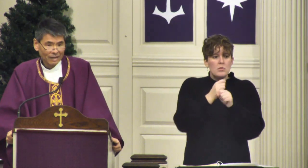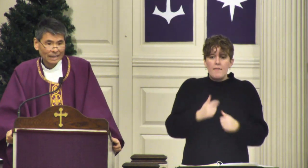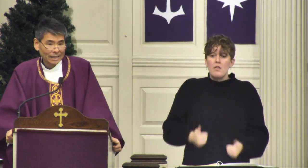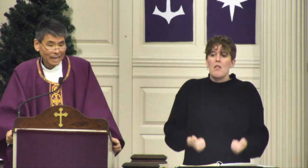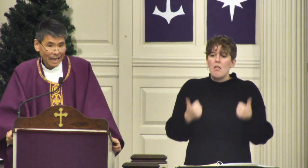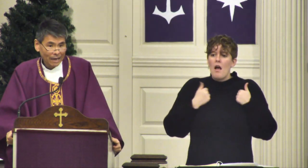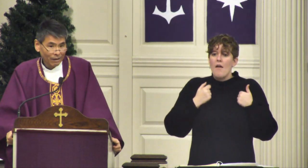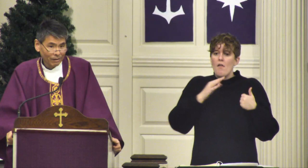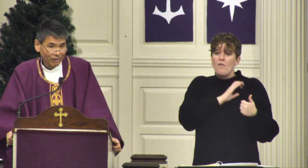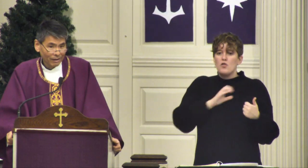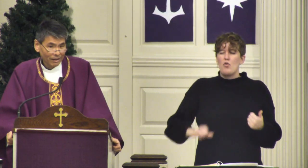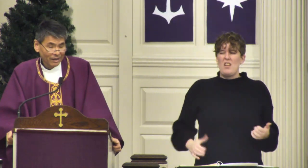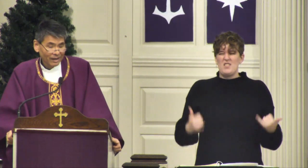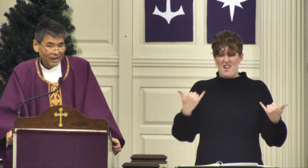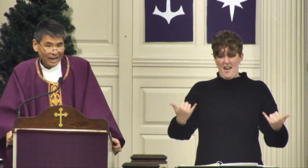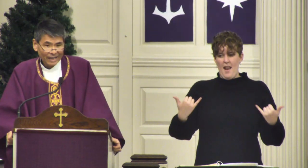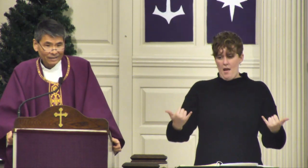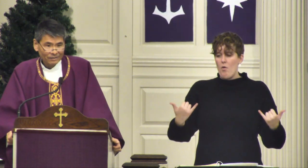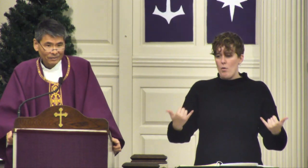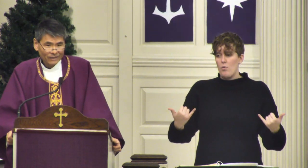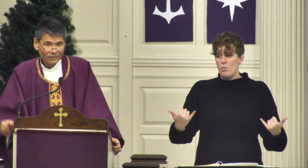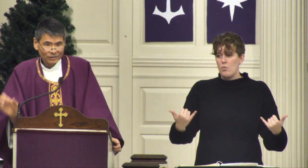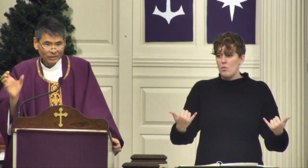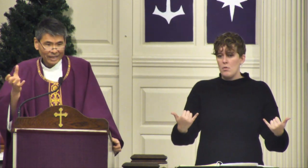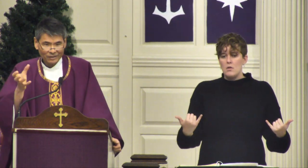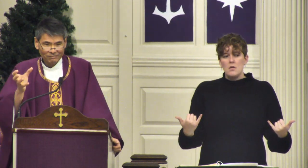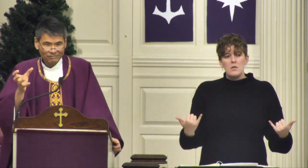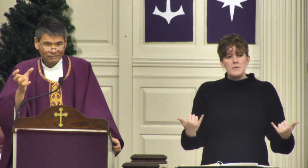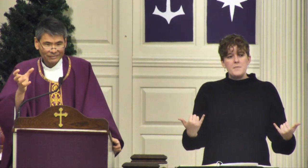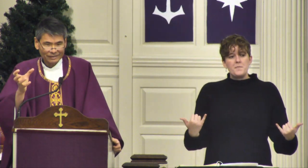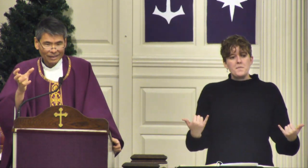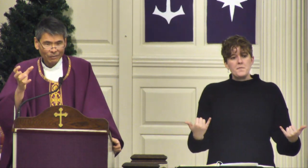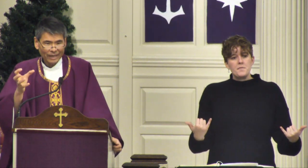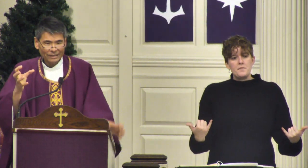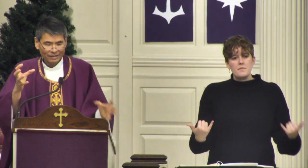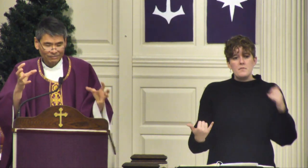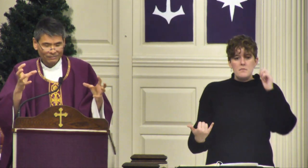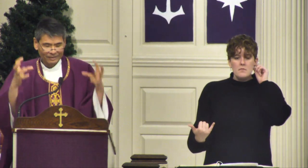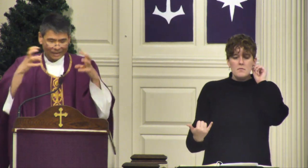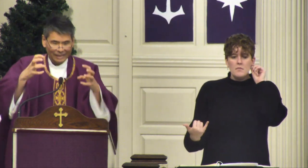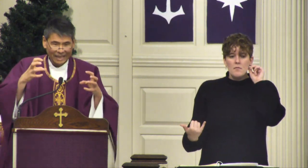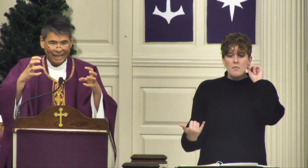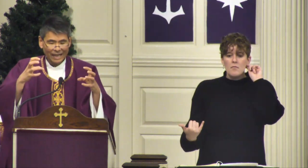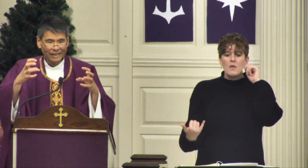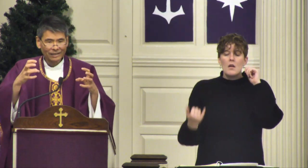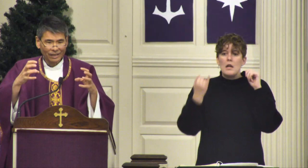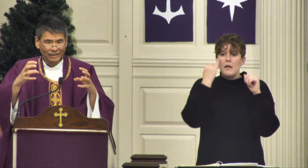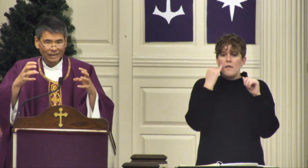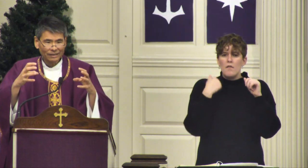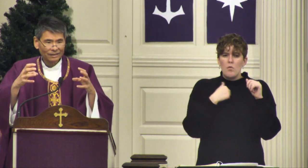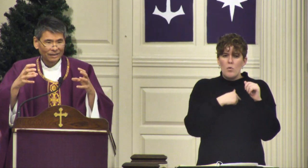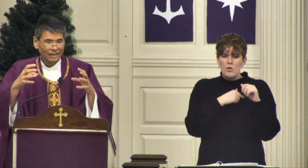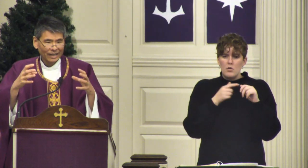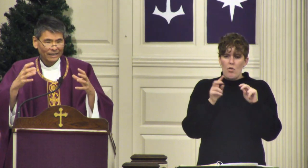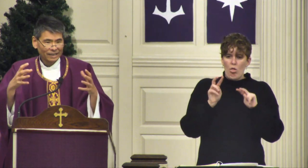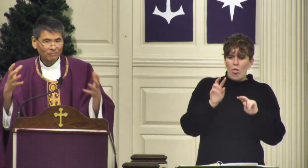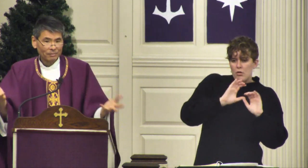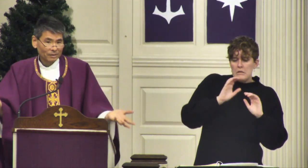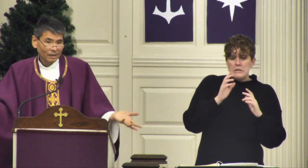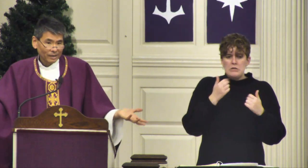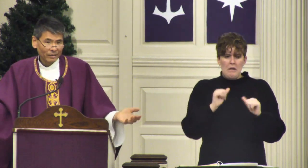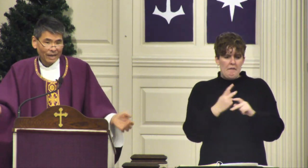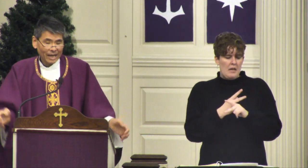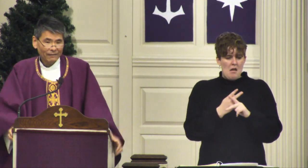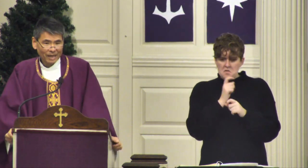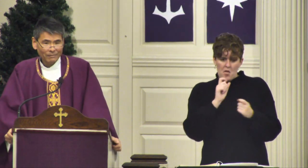Christ now. And if we're looking for a way to get a handle on this, and sometimes, you